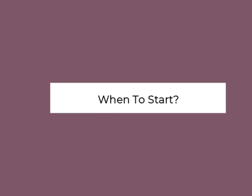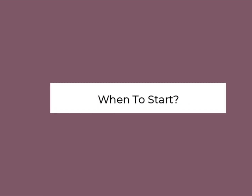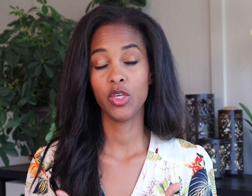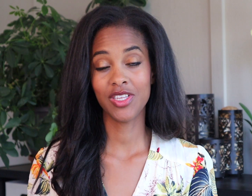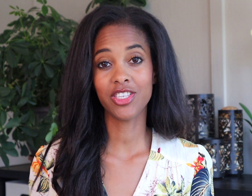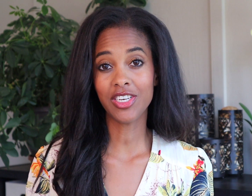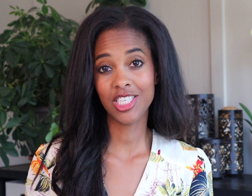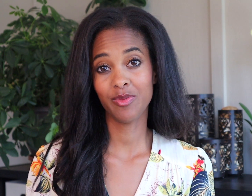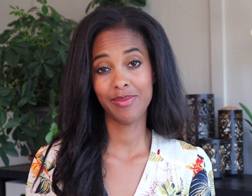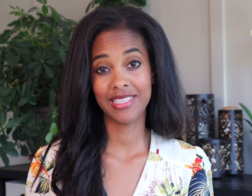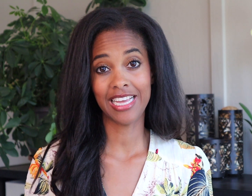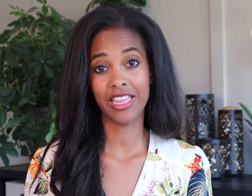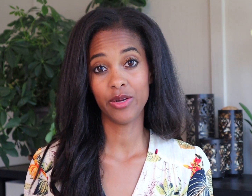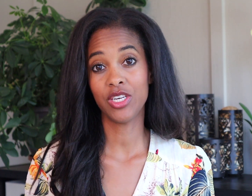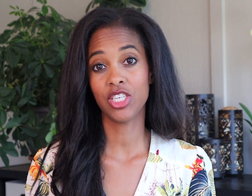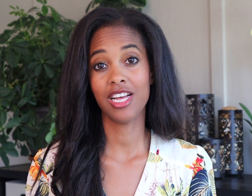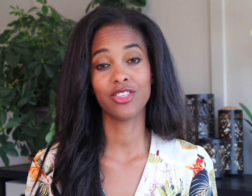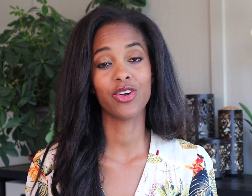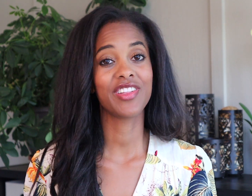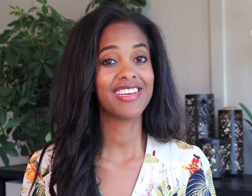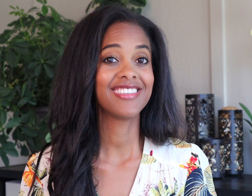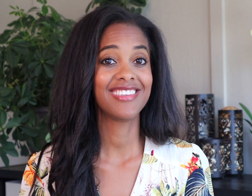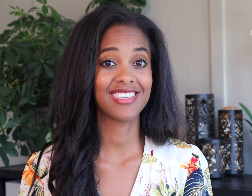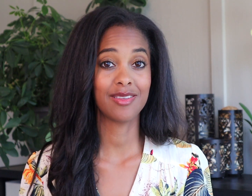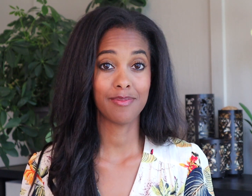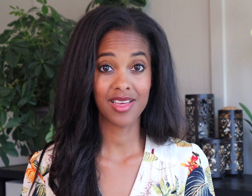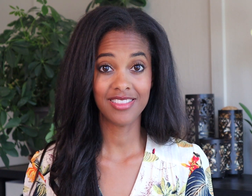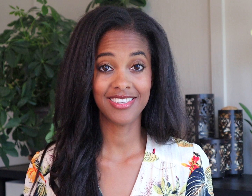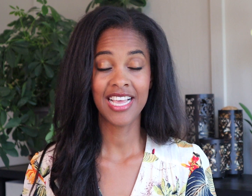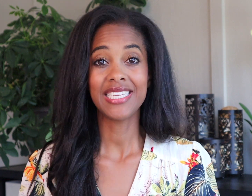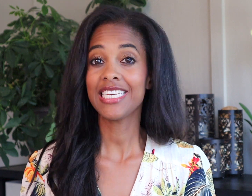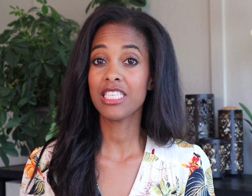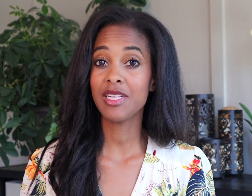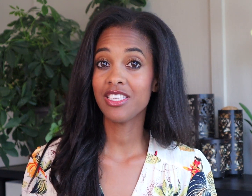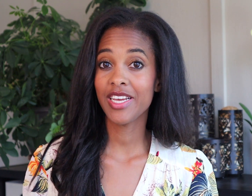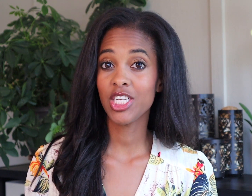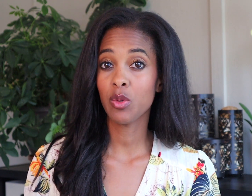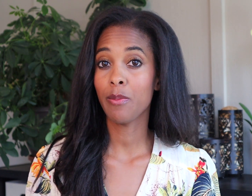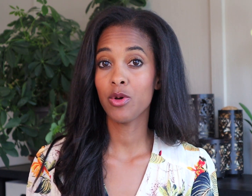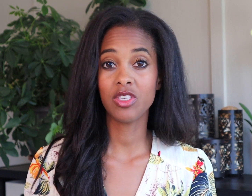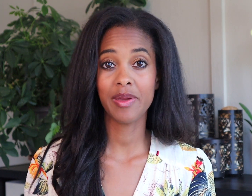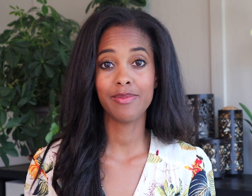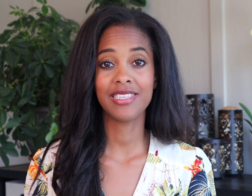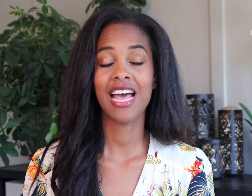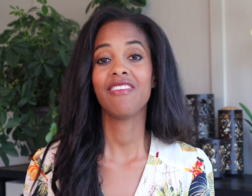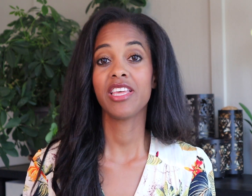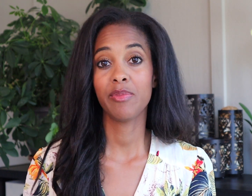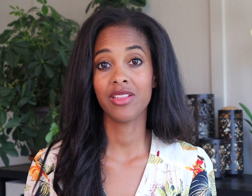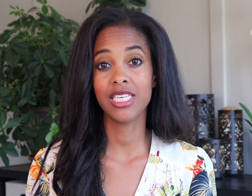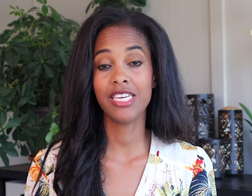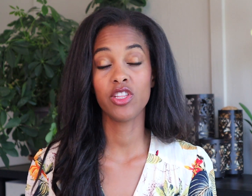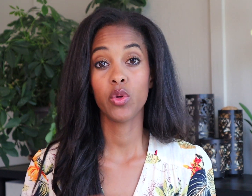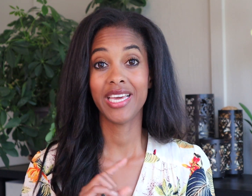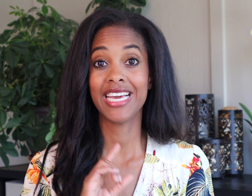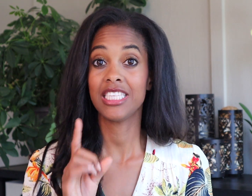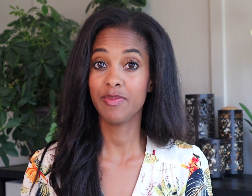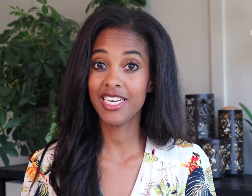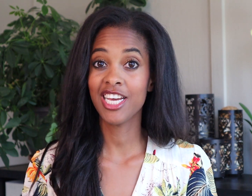You can start teaching baby sign language as early as 6 months. By 6 months of age, most babies have the ability, even though they can't speak,